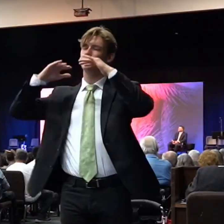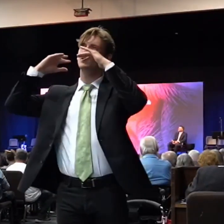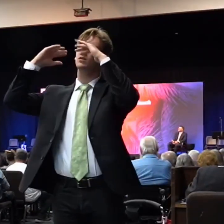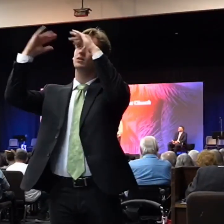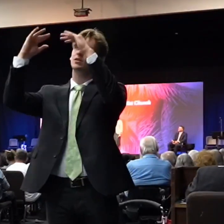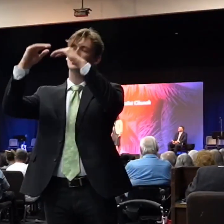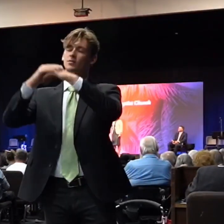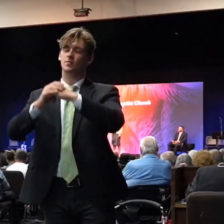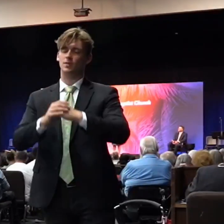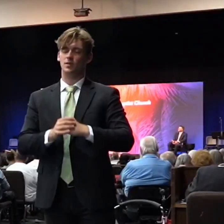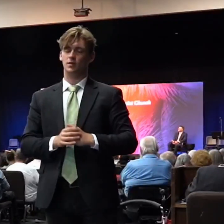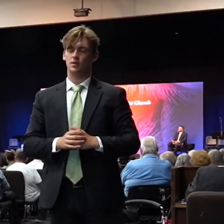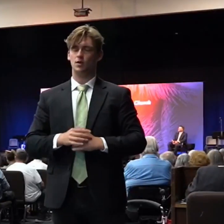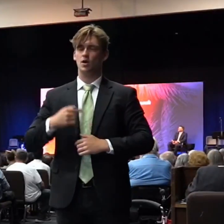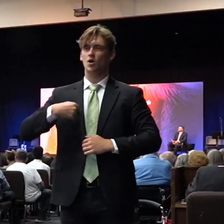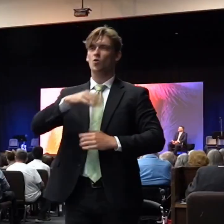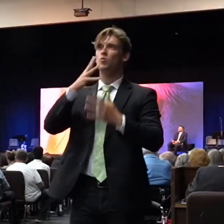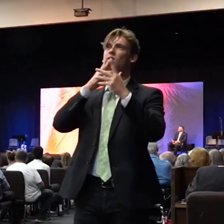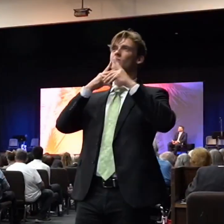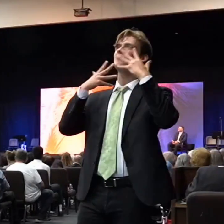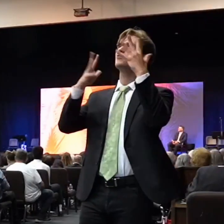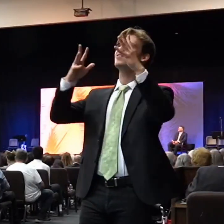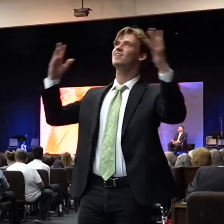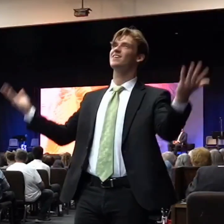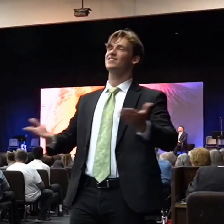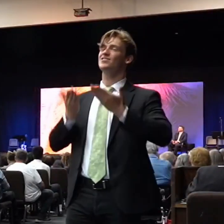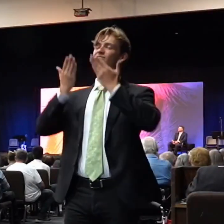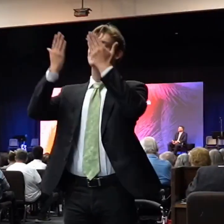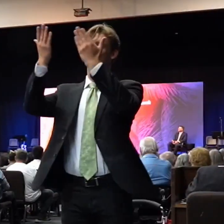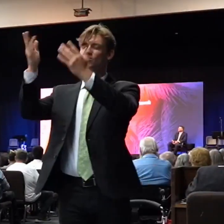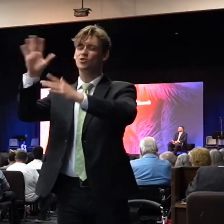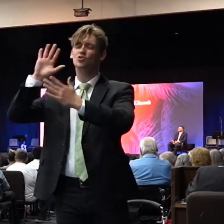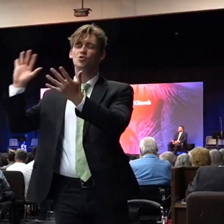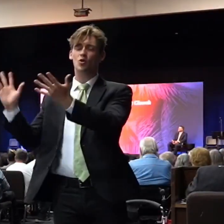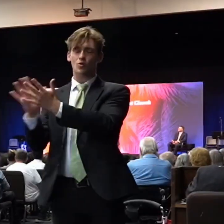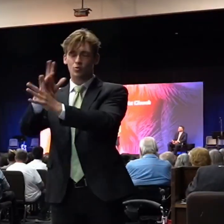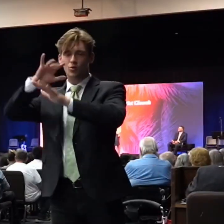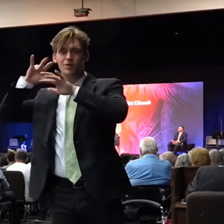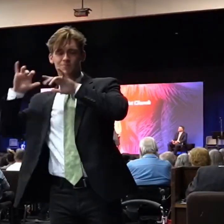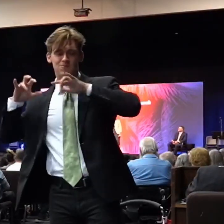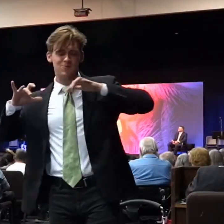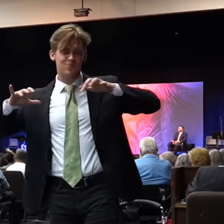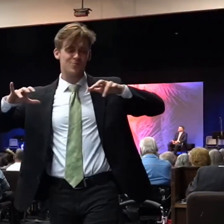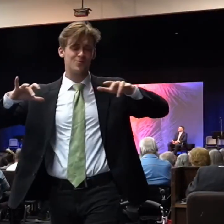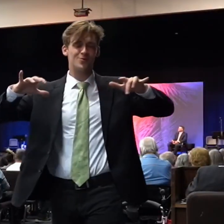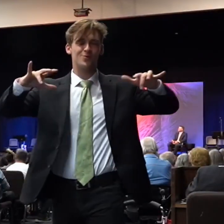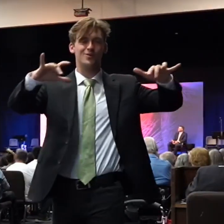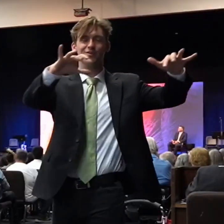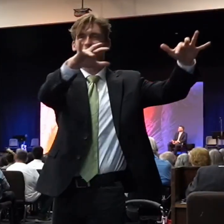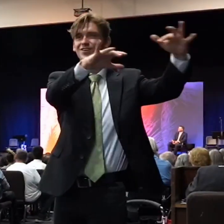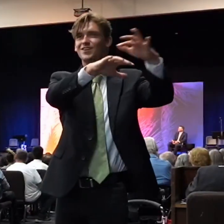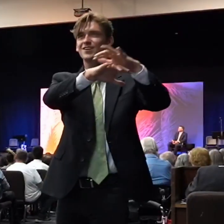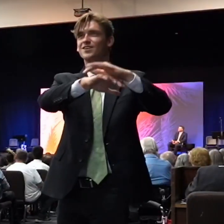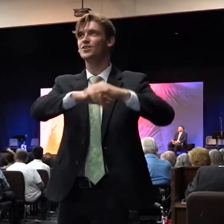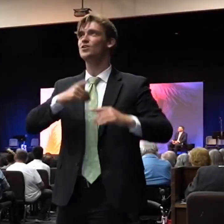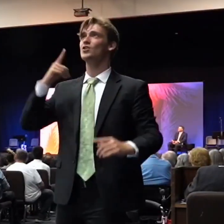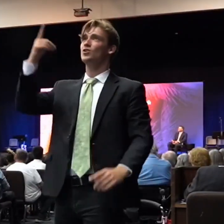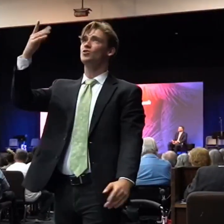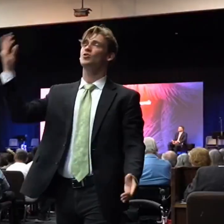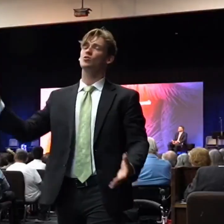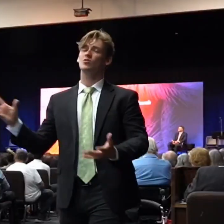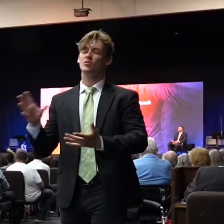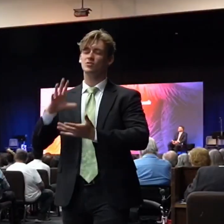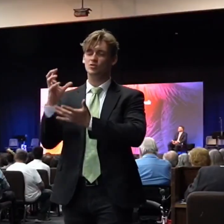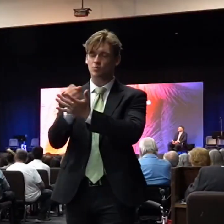in the heavens as your glory fills this place. You alone deserve our